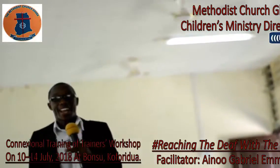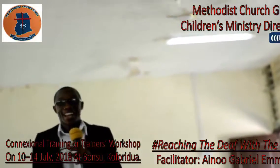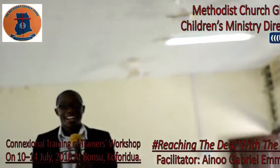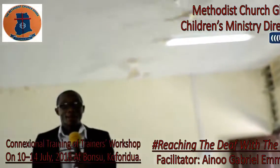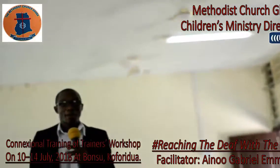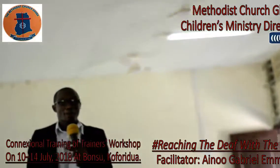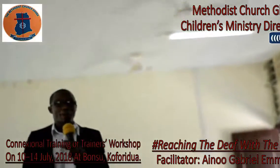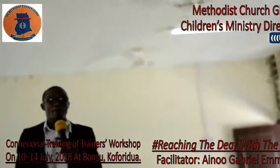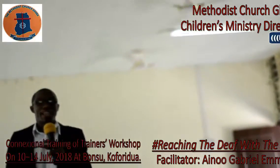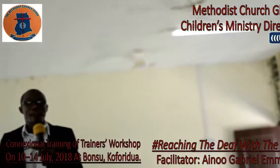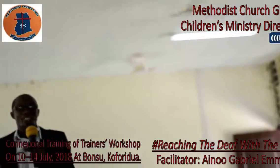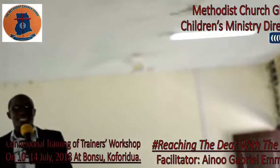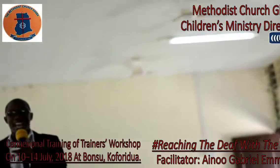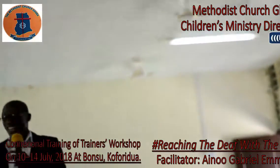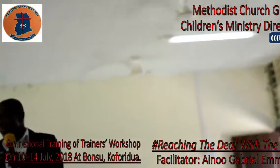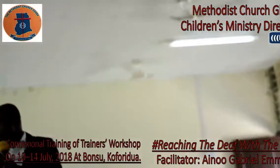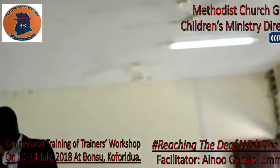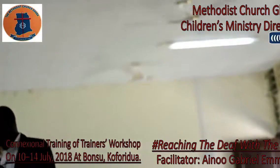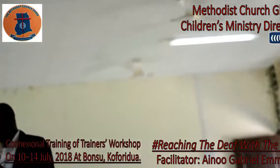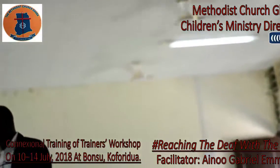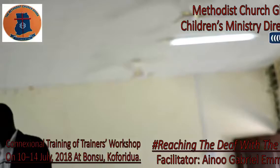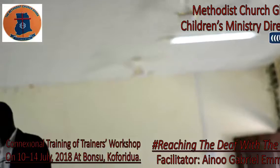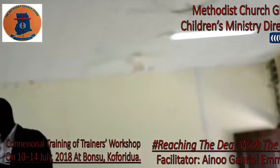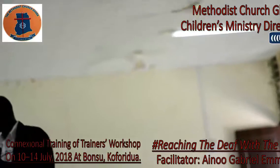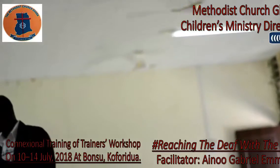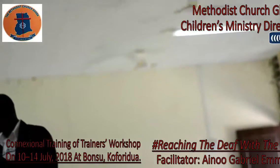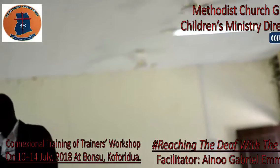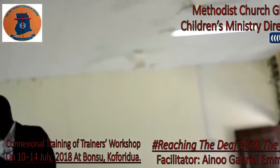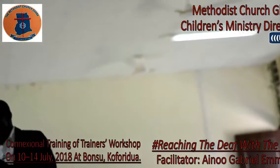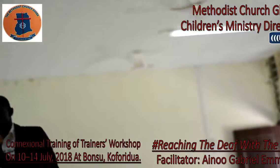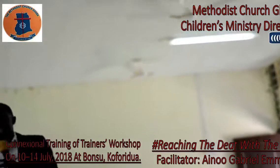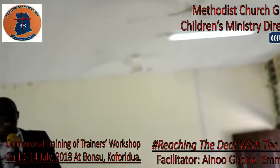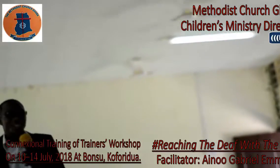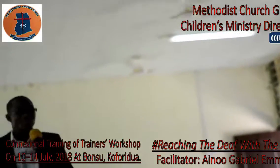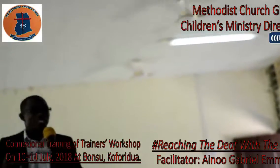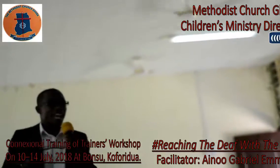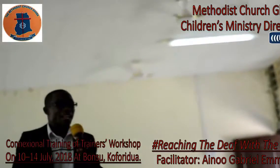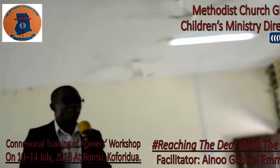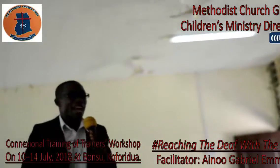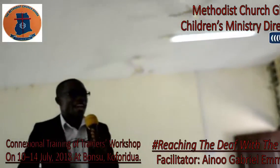And then maybe probably after signing your name, you tell him that,